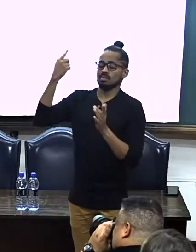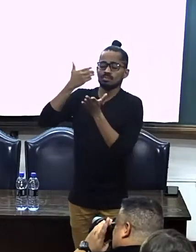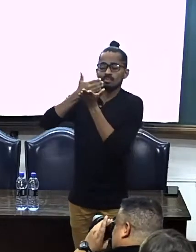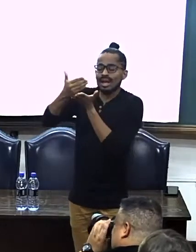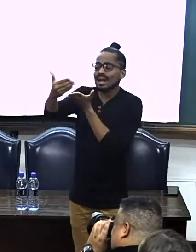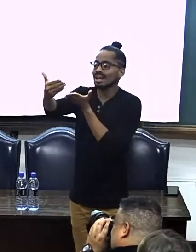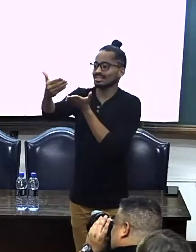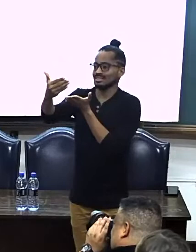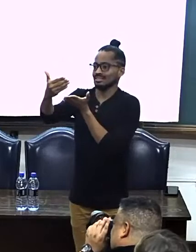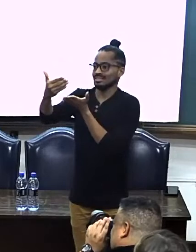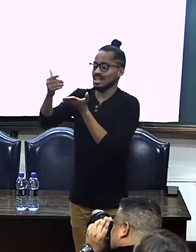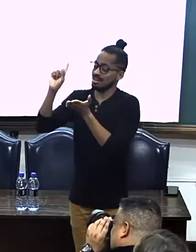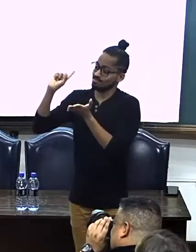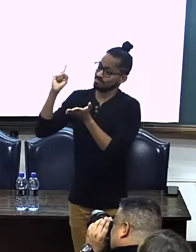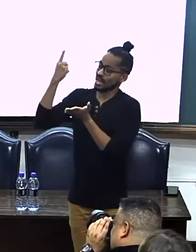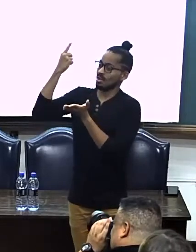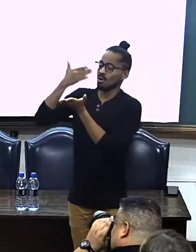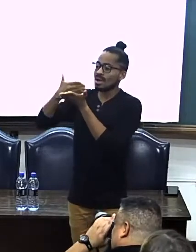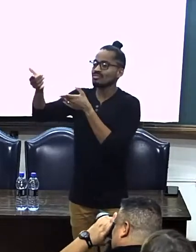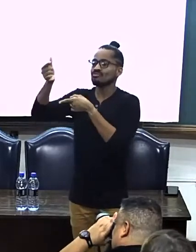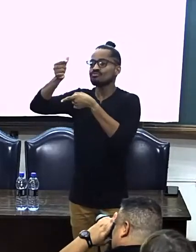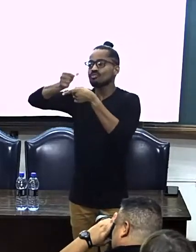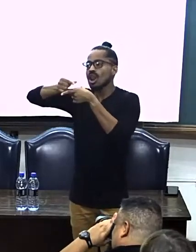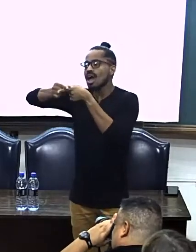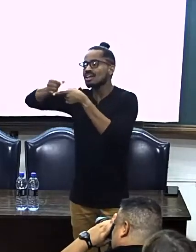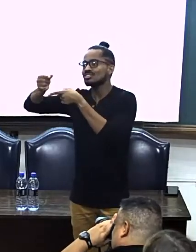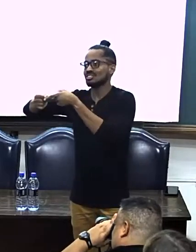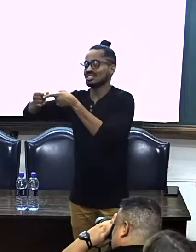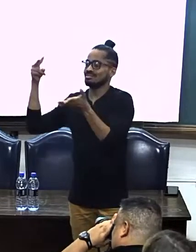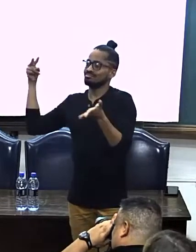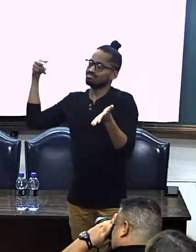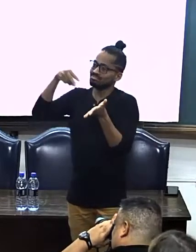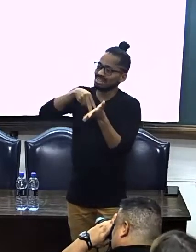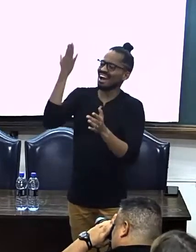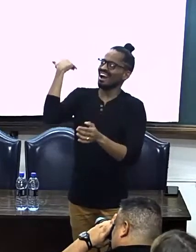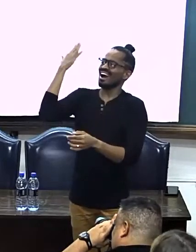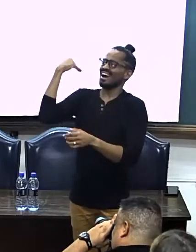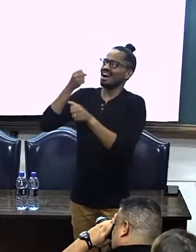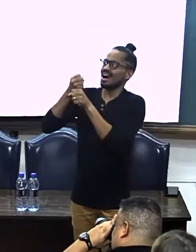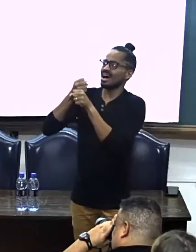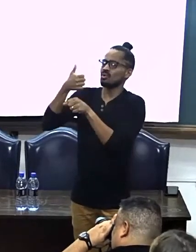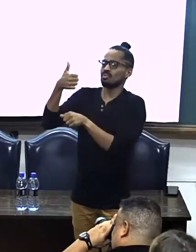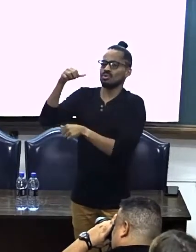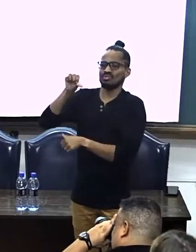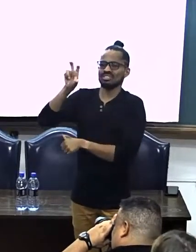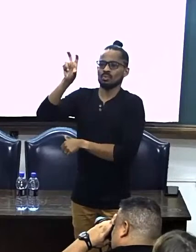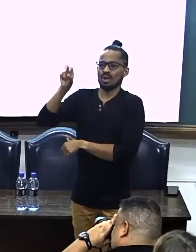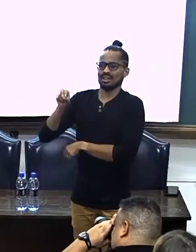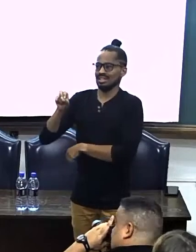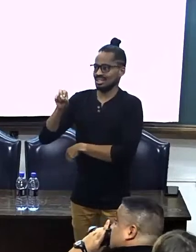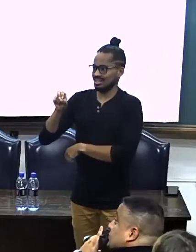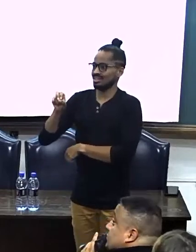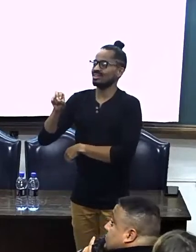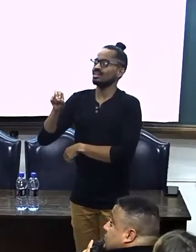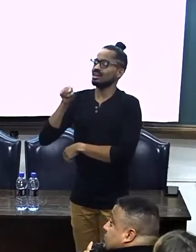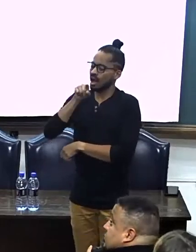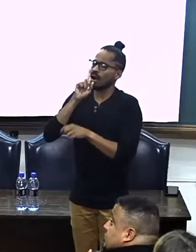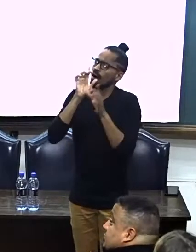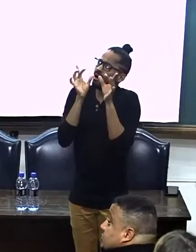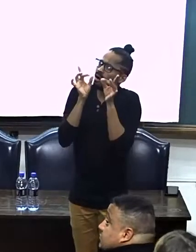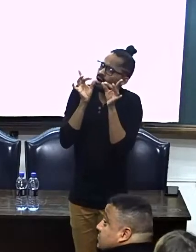primeiros, ou o primeiro foneticista lá na década de 50, a fornecer uma